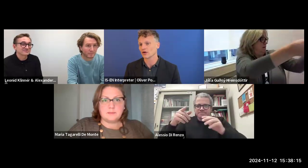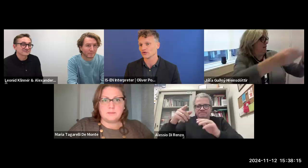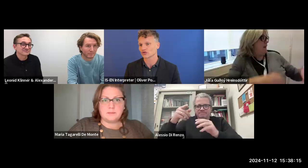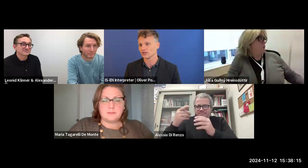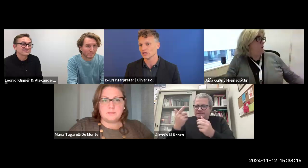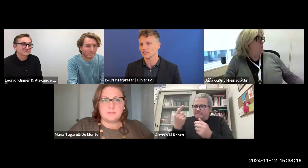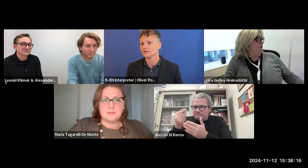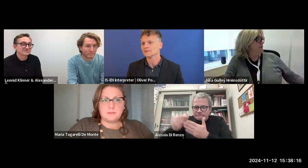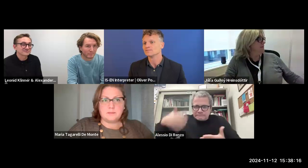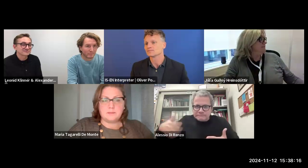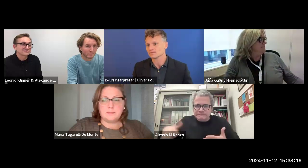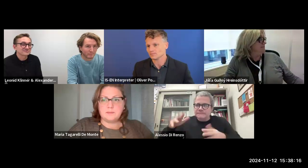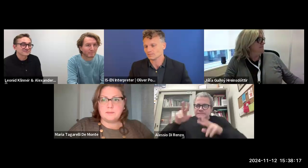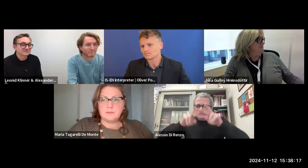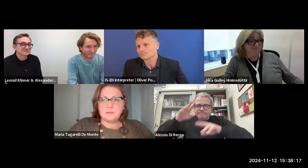laid them out on your screen.